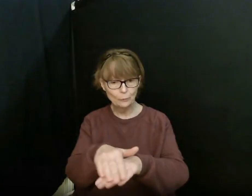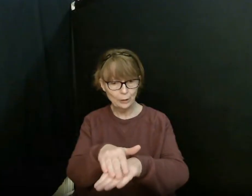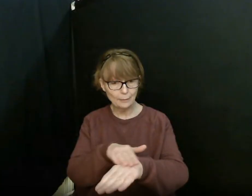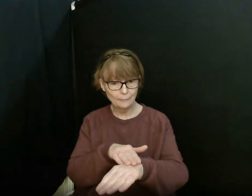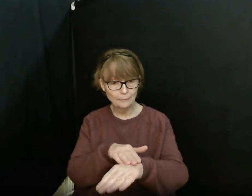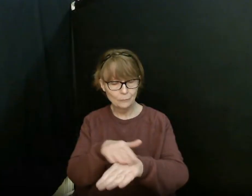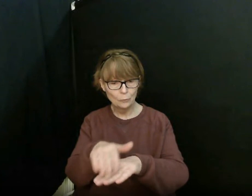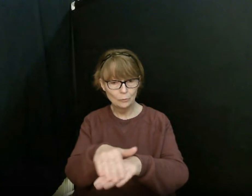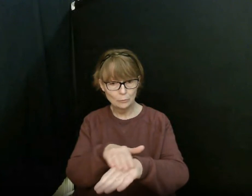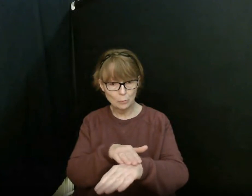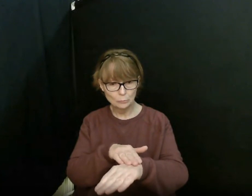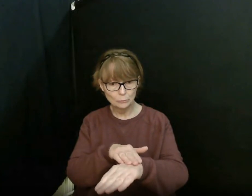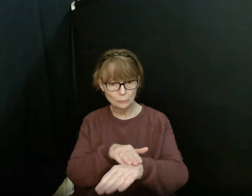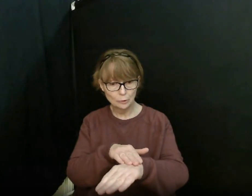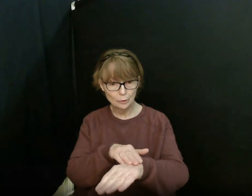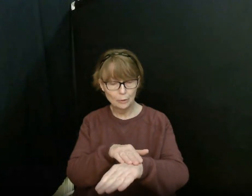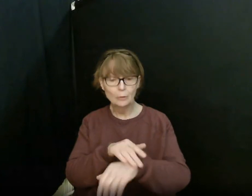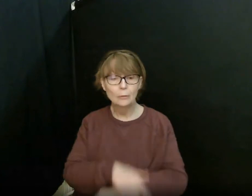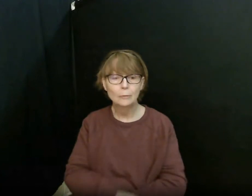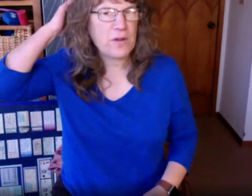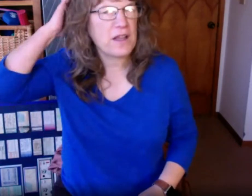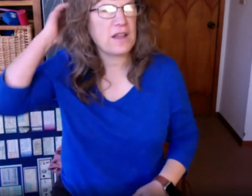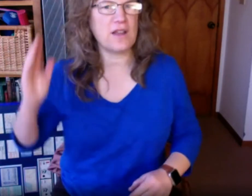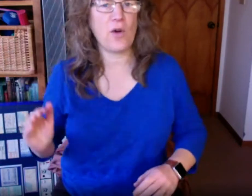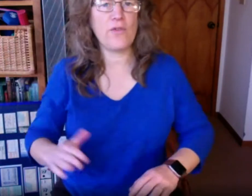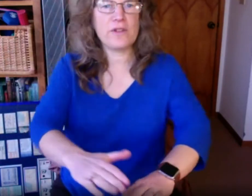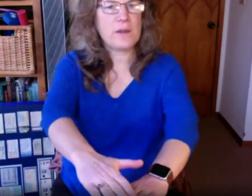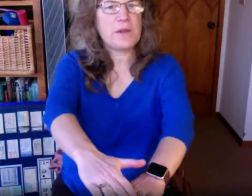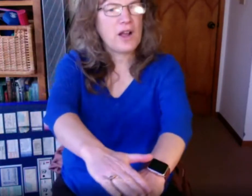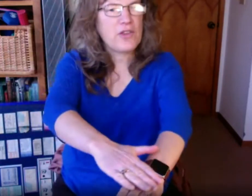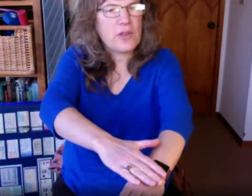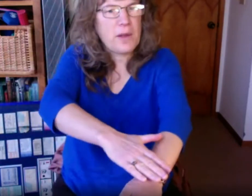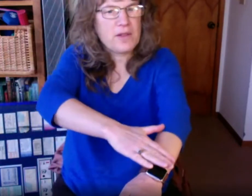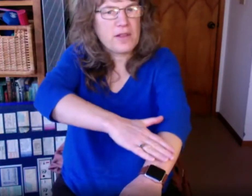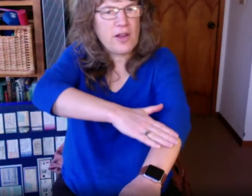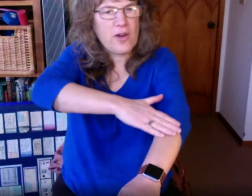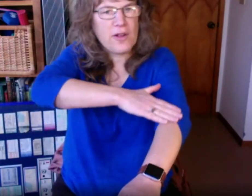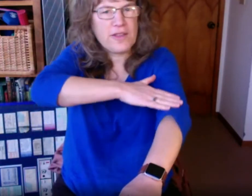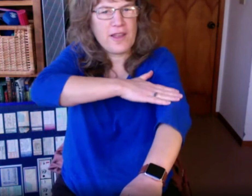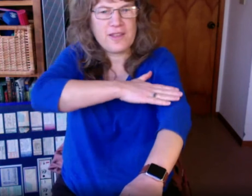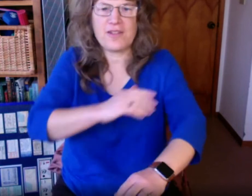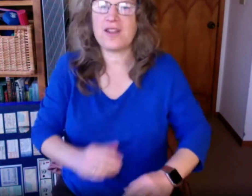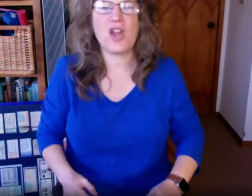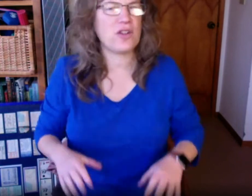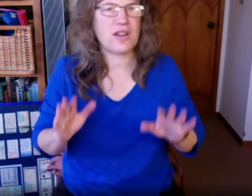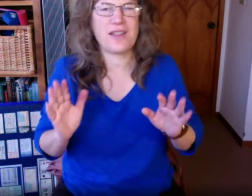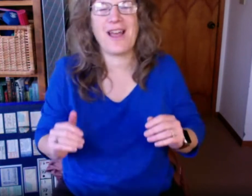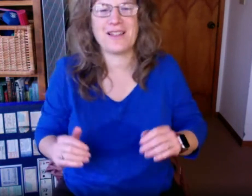Good. The kids have a fit when I get like overly obnoxious about slow. It's like they're like, now Callie's like, no,